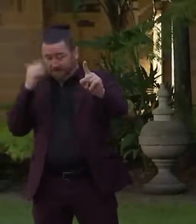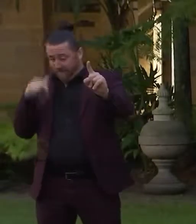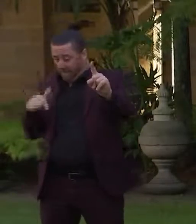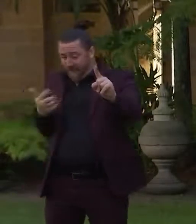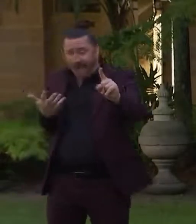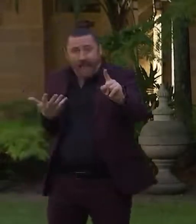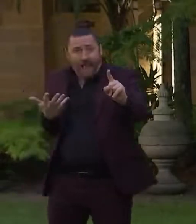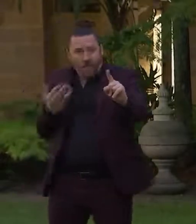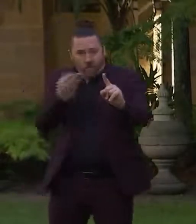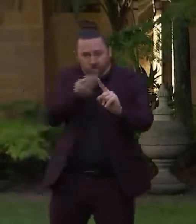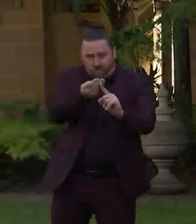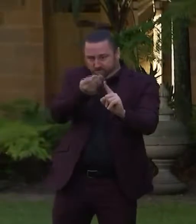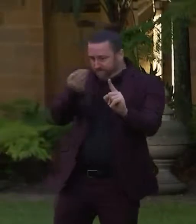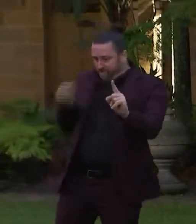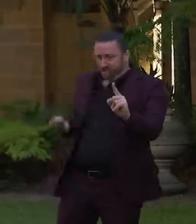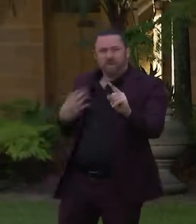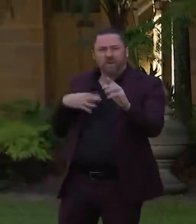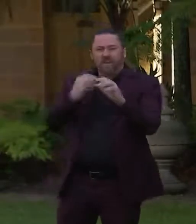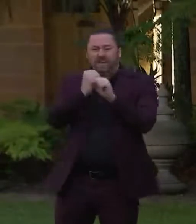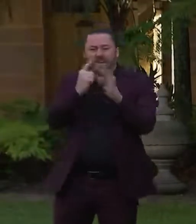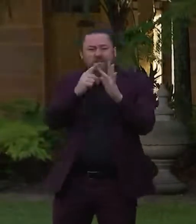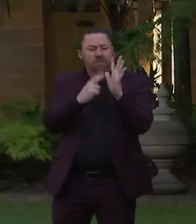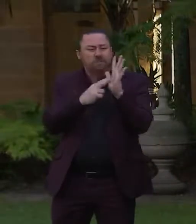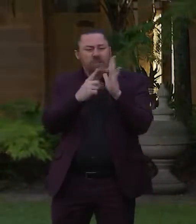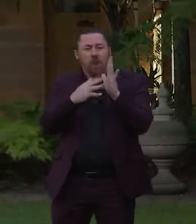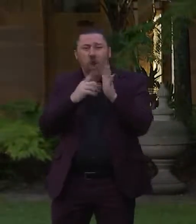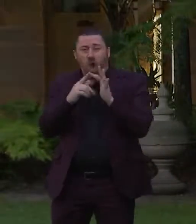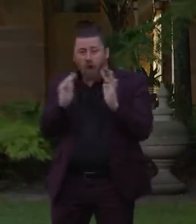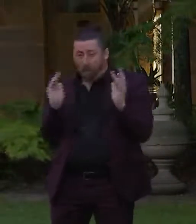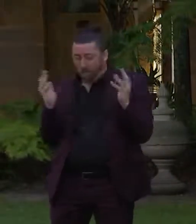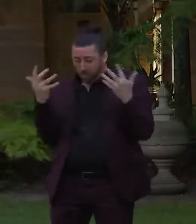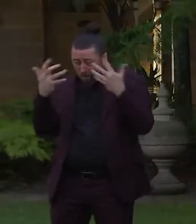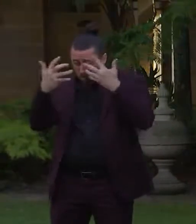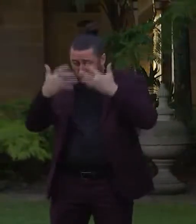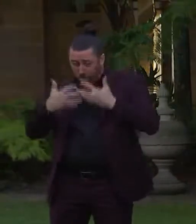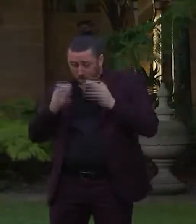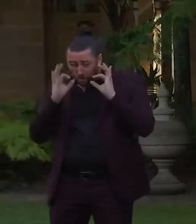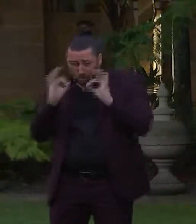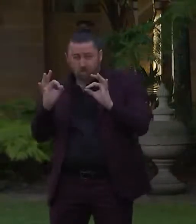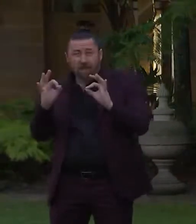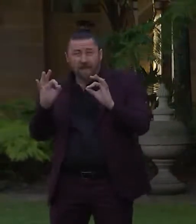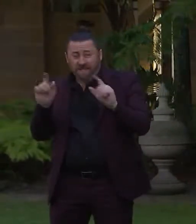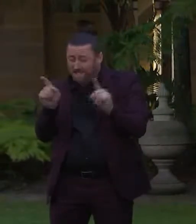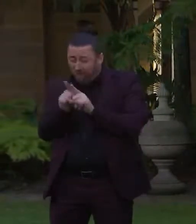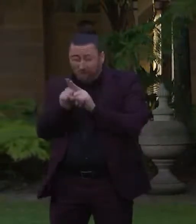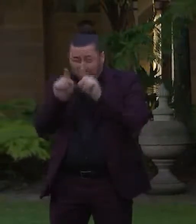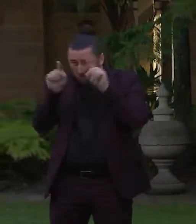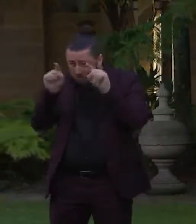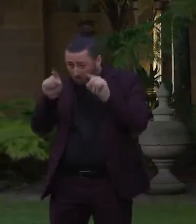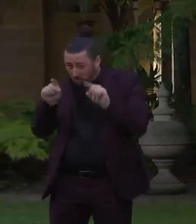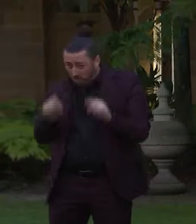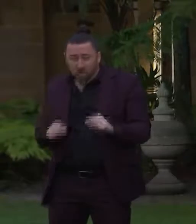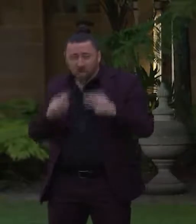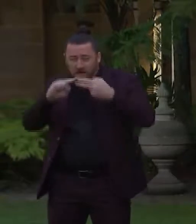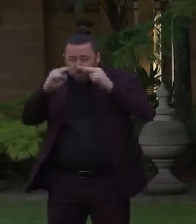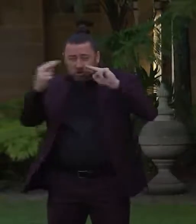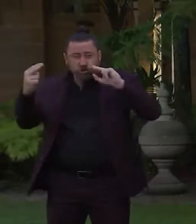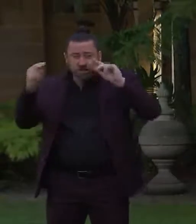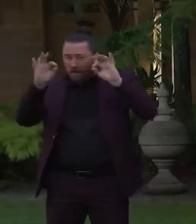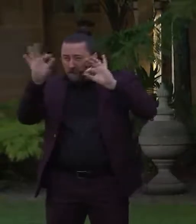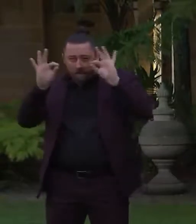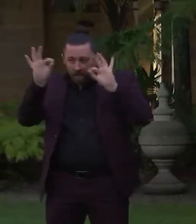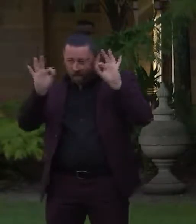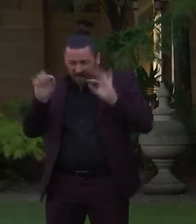that patient because the genome sequence is an exact match with no SNPs difference. So we know it has got from